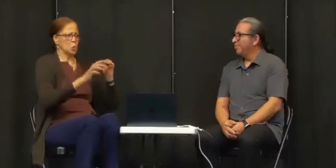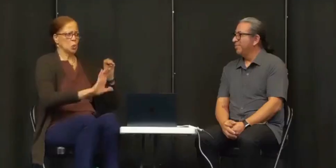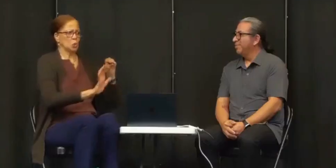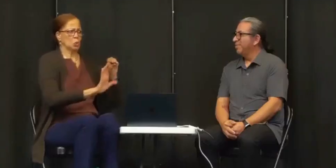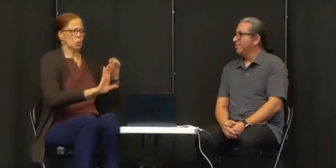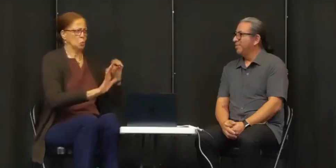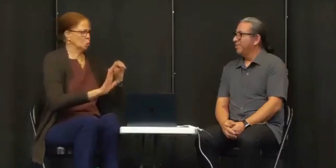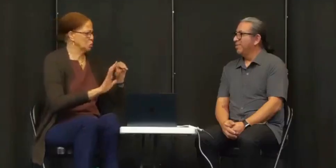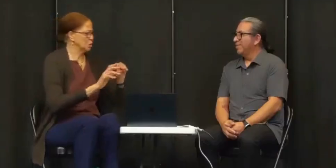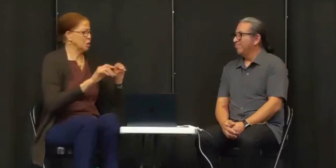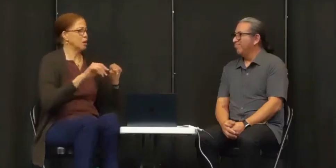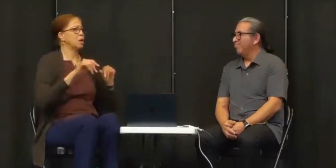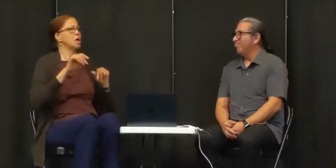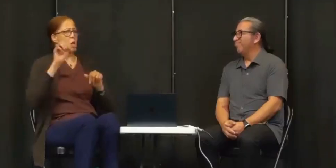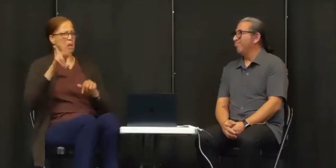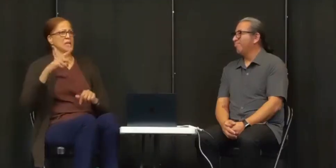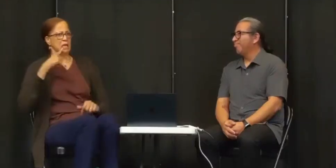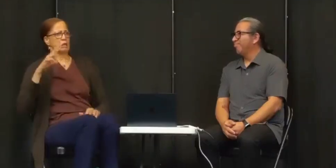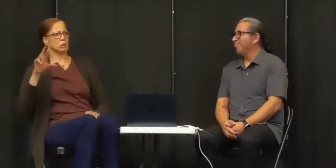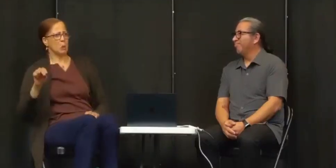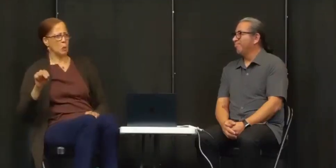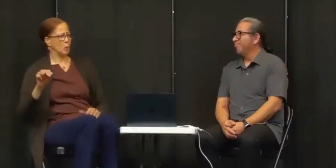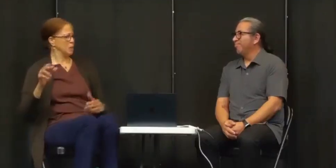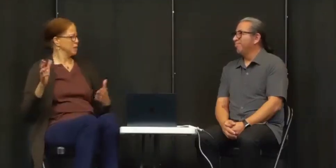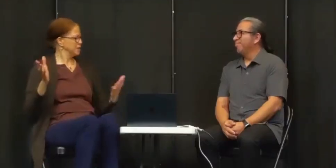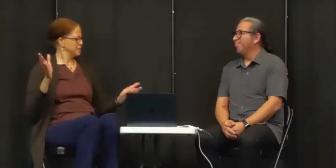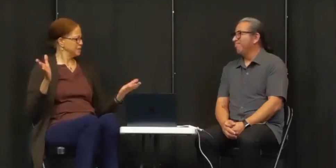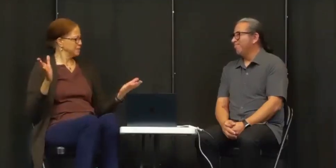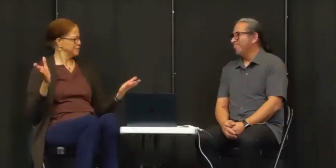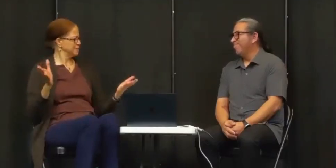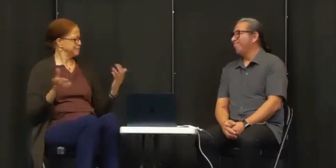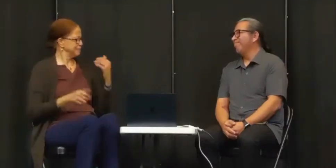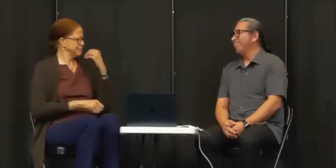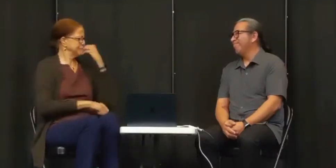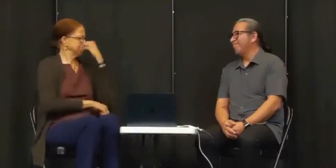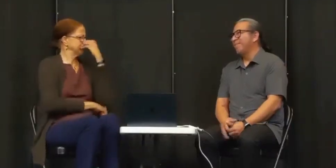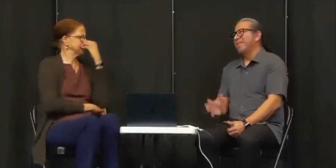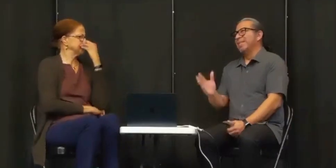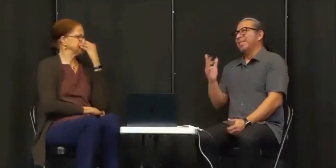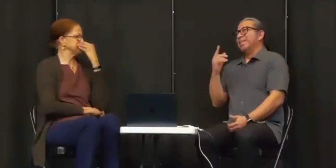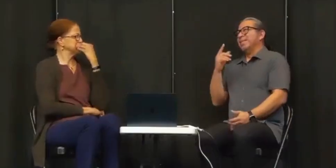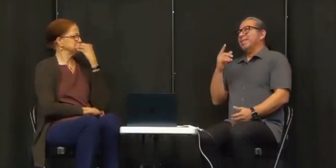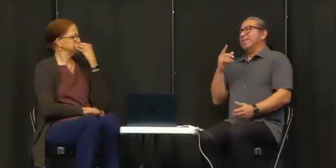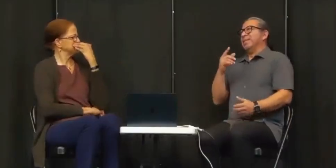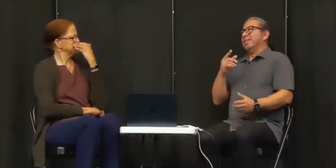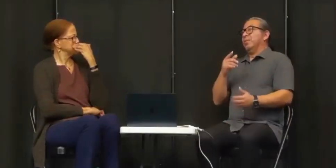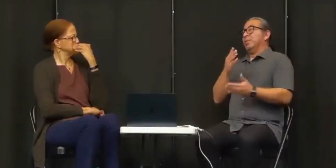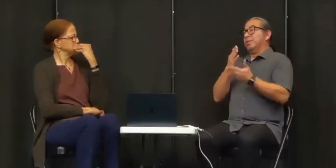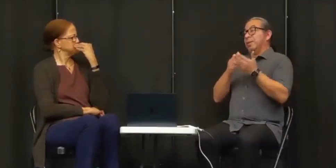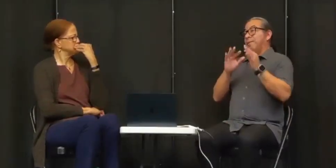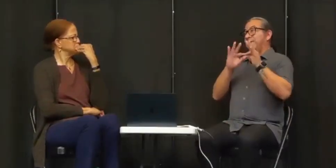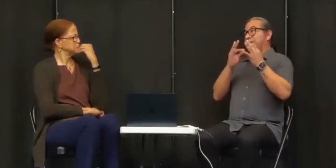mean. Culturally, you can't say no, okay. What would you say instead of no?